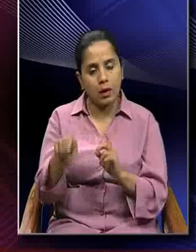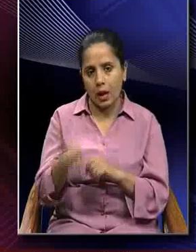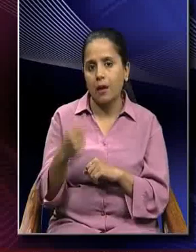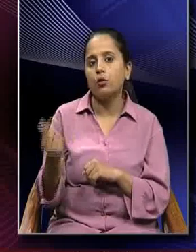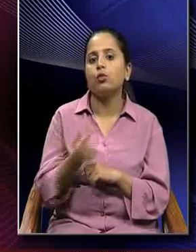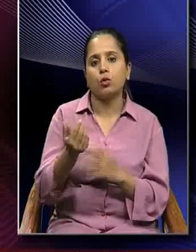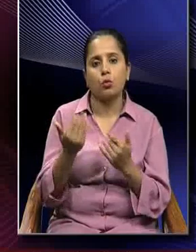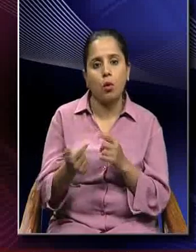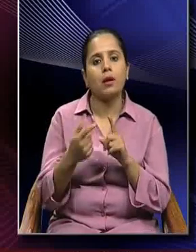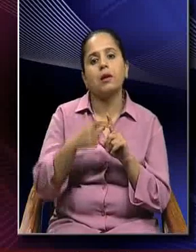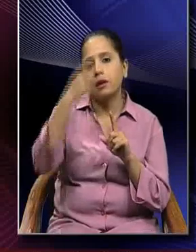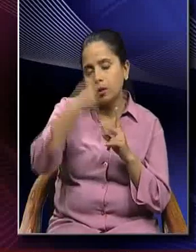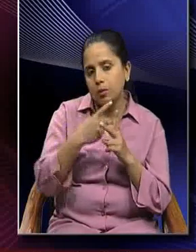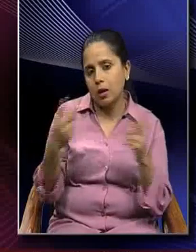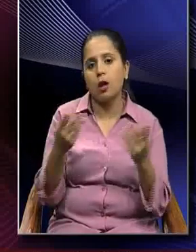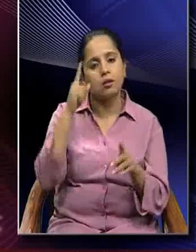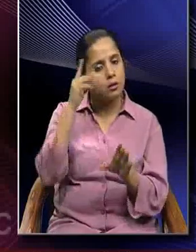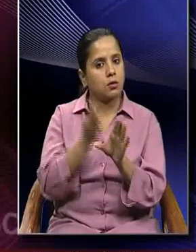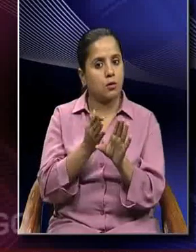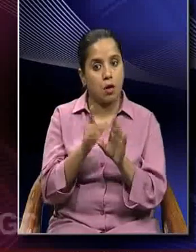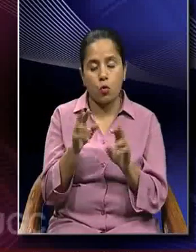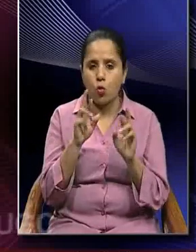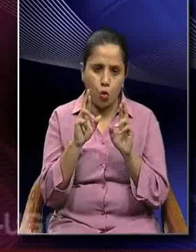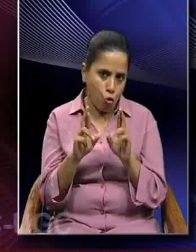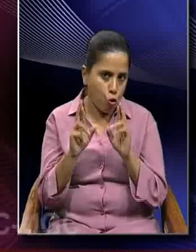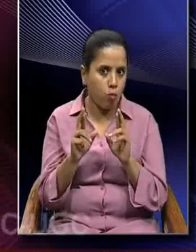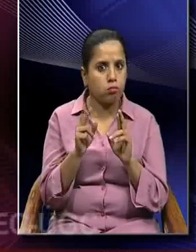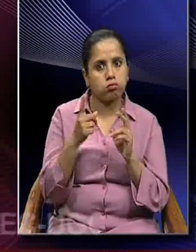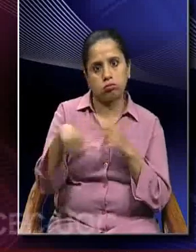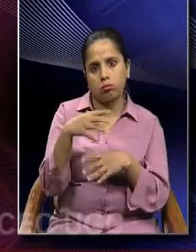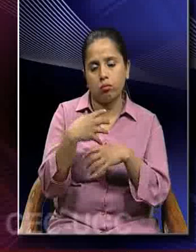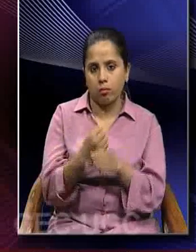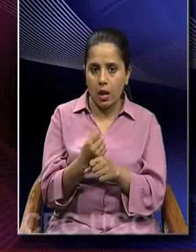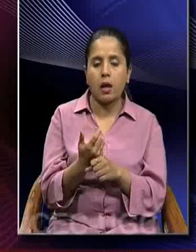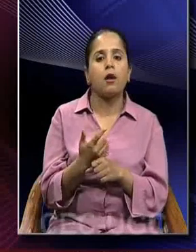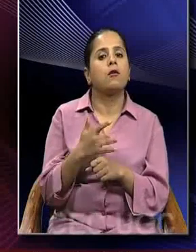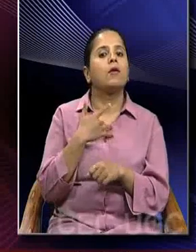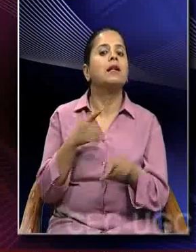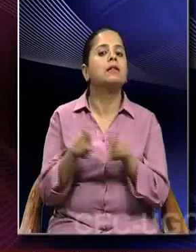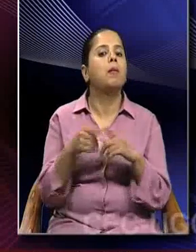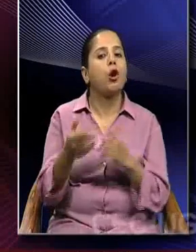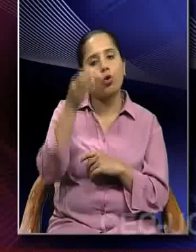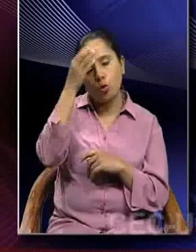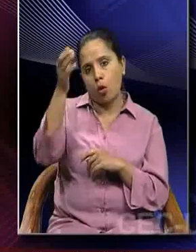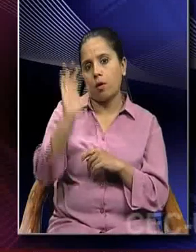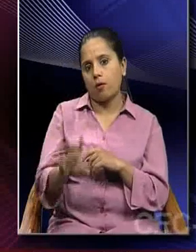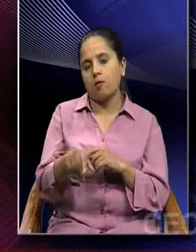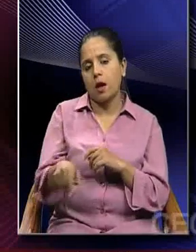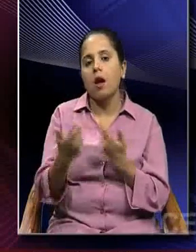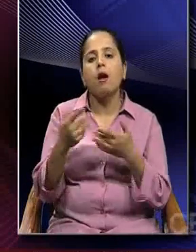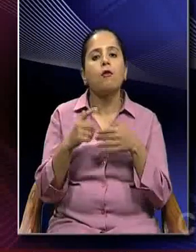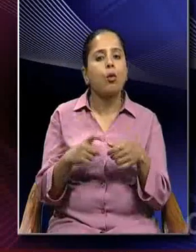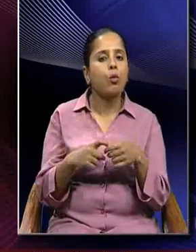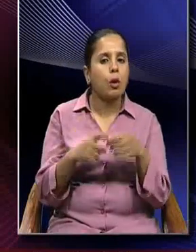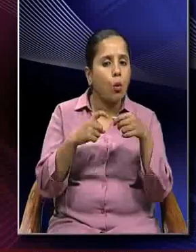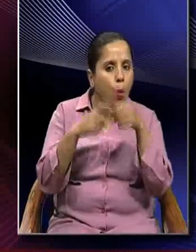in the discipline of psychology. So hope this would have made this particular concept of quantitative research clear